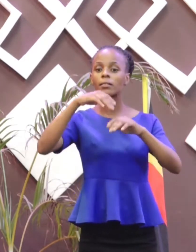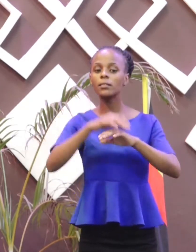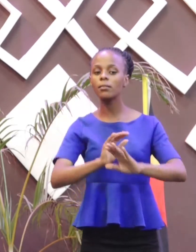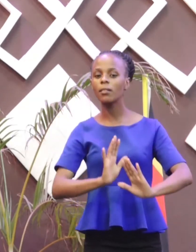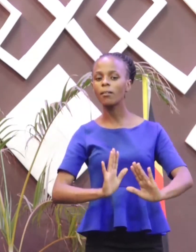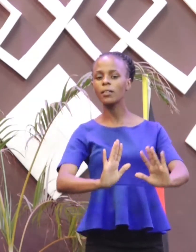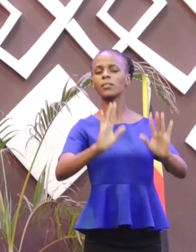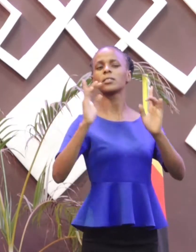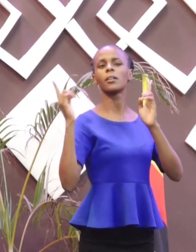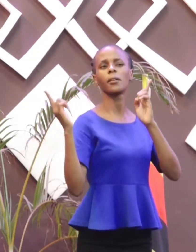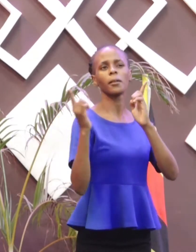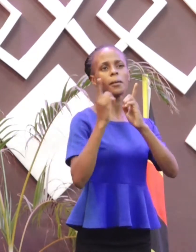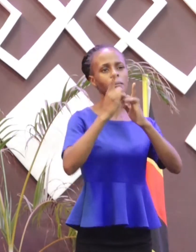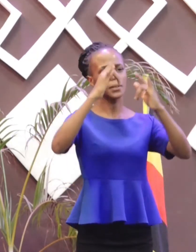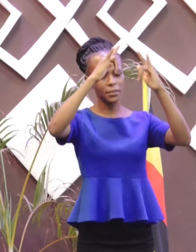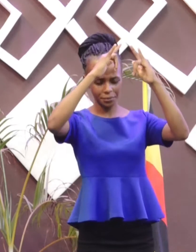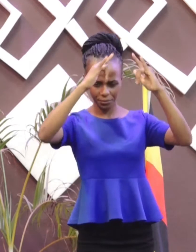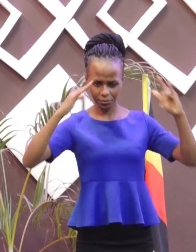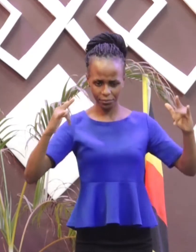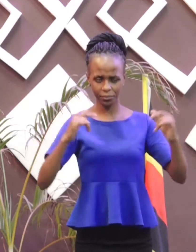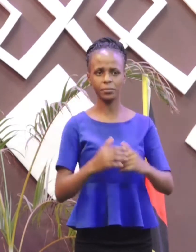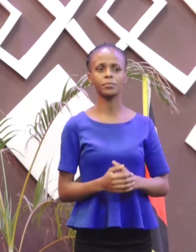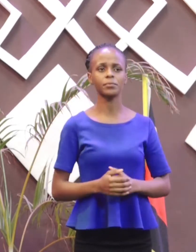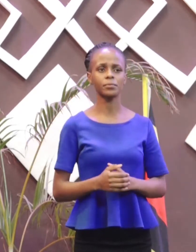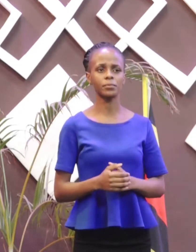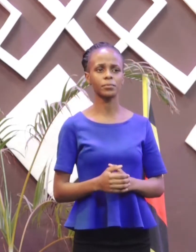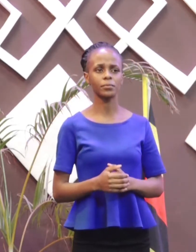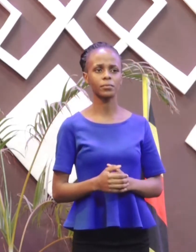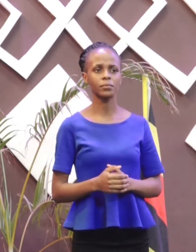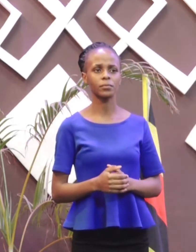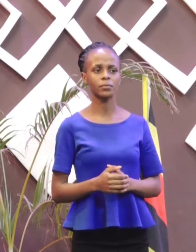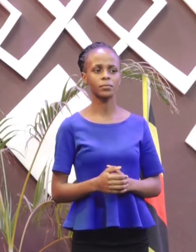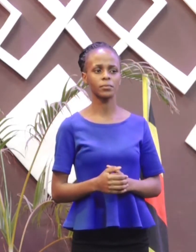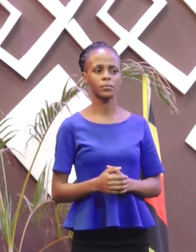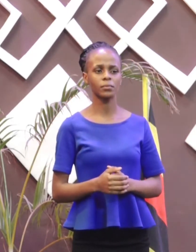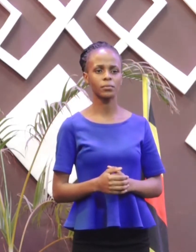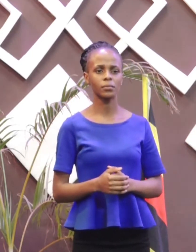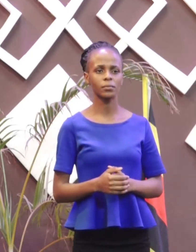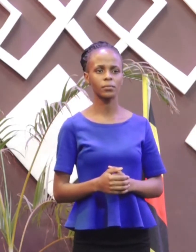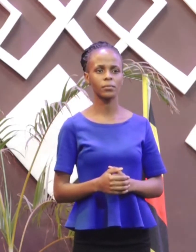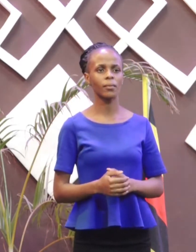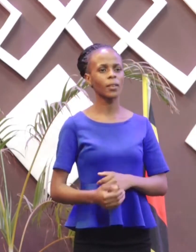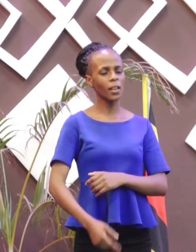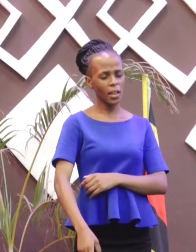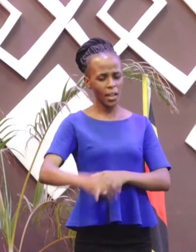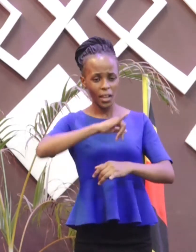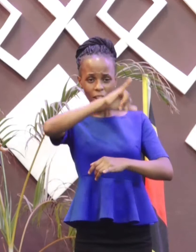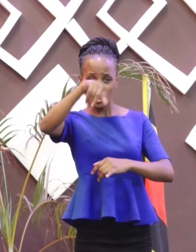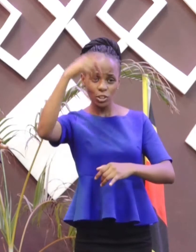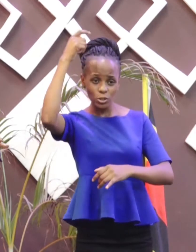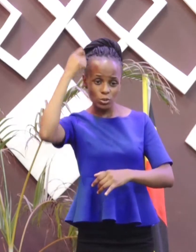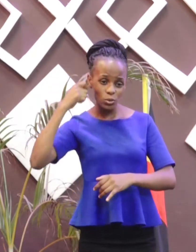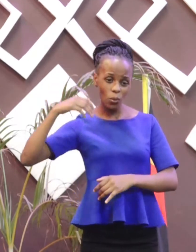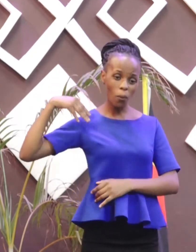meeting. Bible egamba nti Joshua teyavanga mu weema eyokusisinkanirangamo. He was always